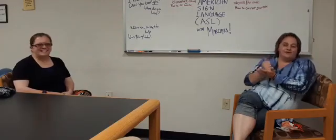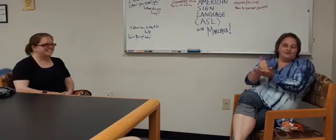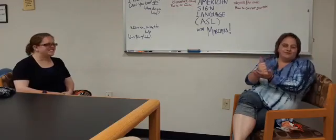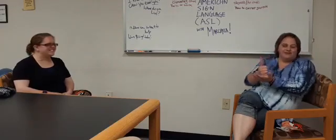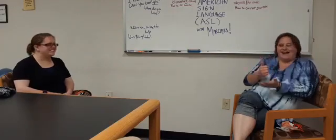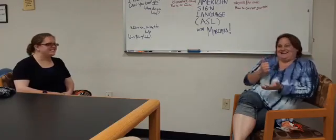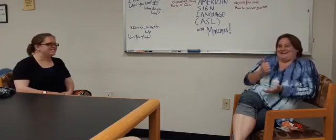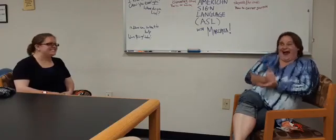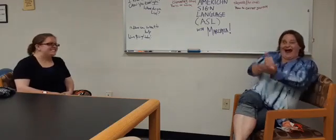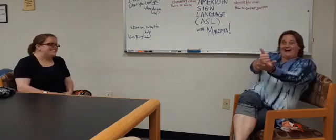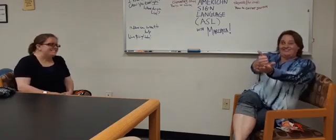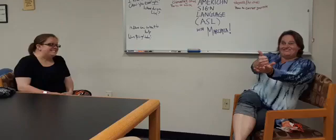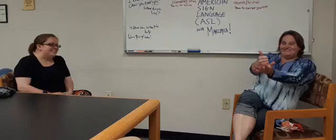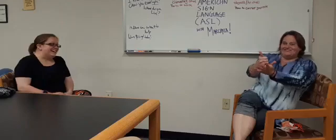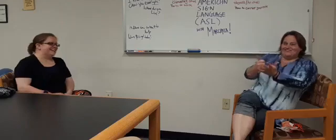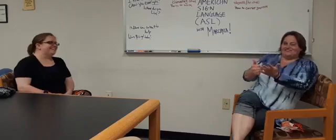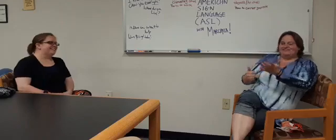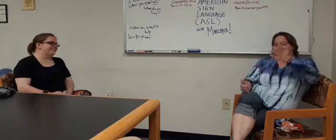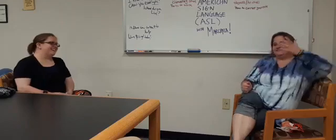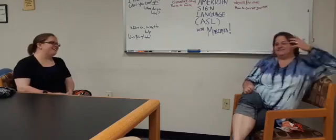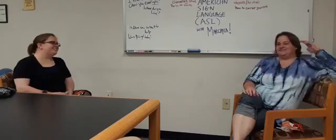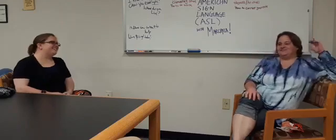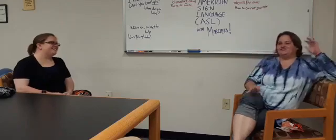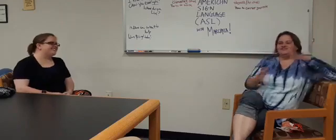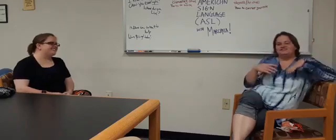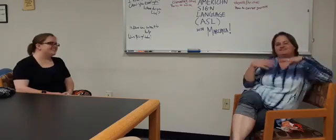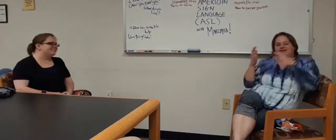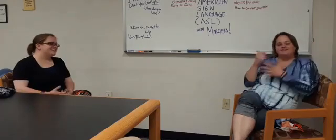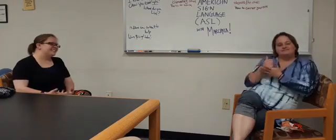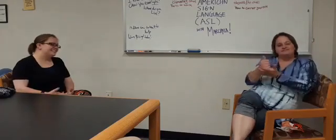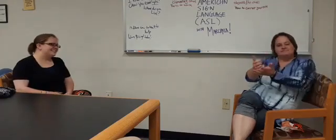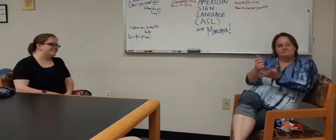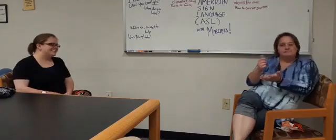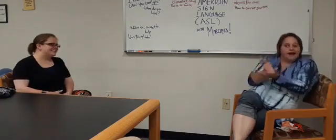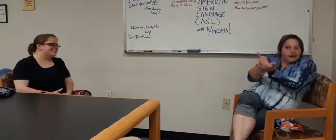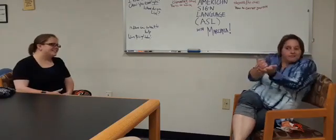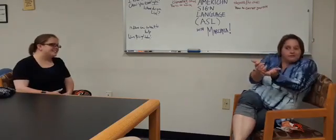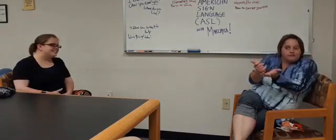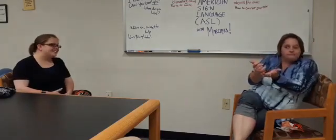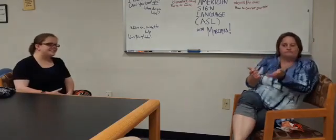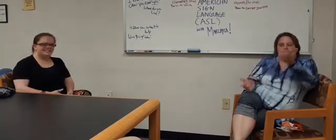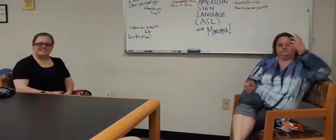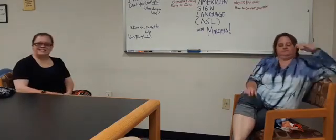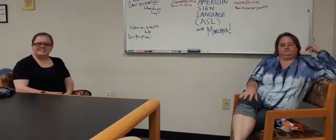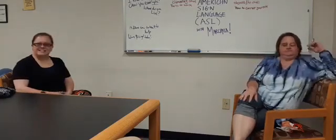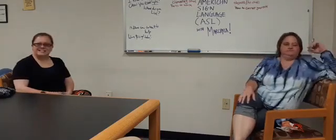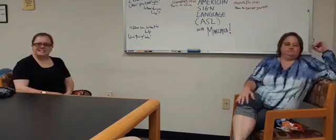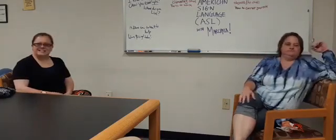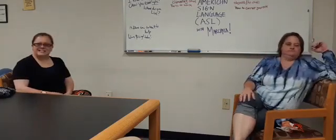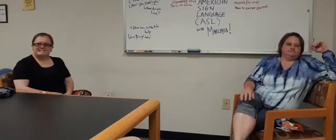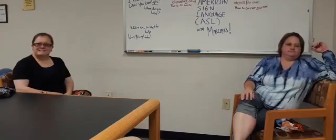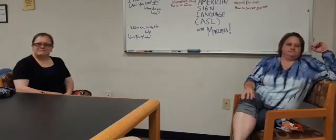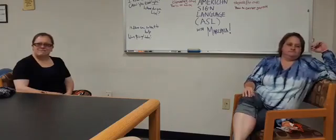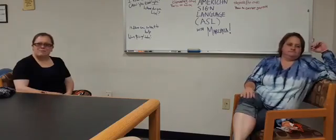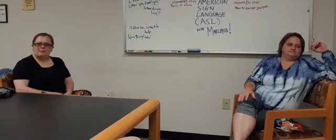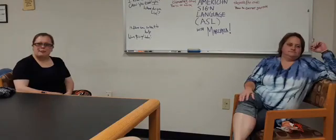not help. right. So it's just like It's just the same as when the way